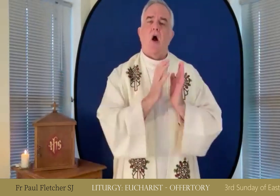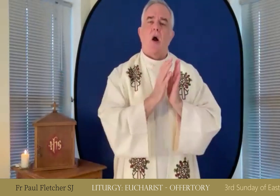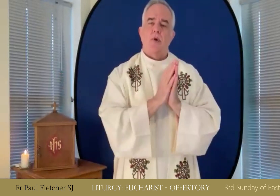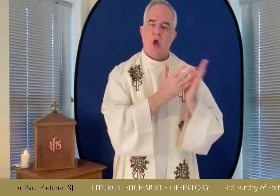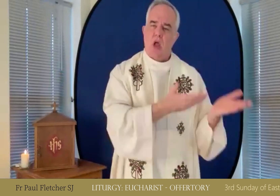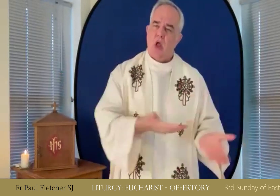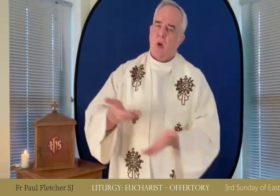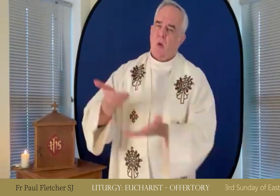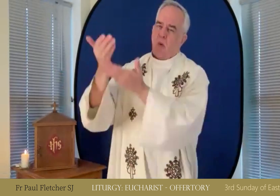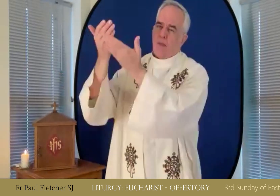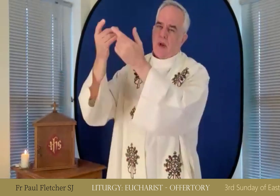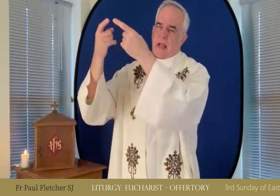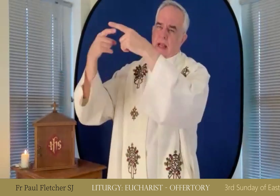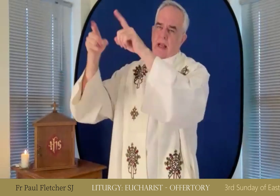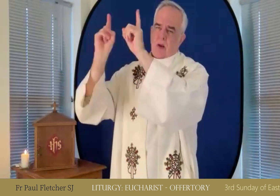our prayer.